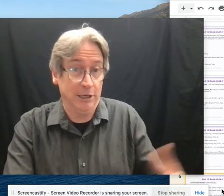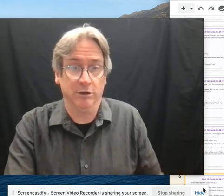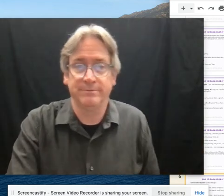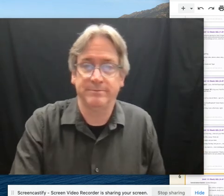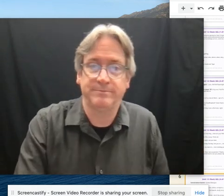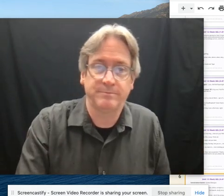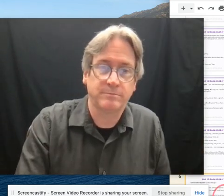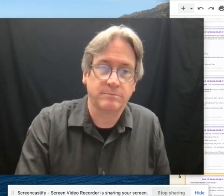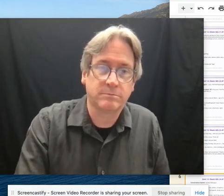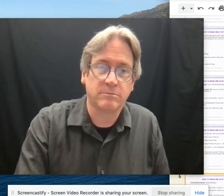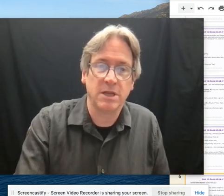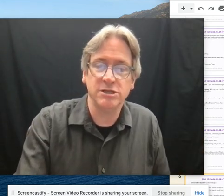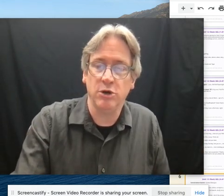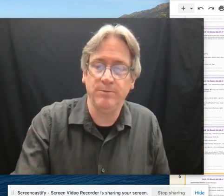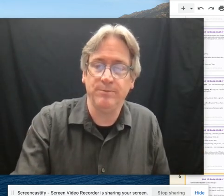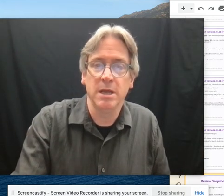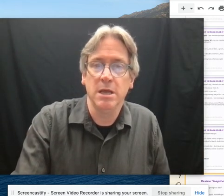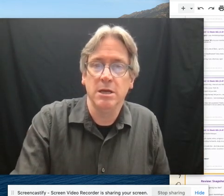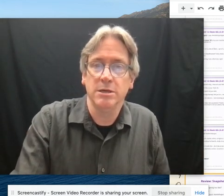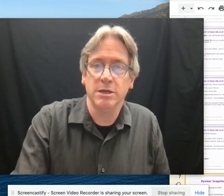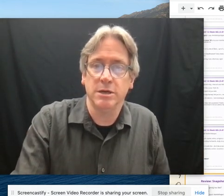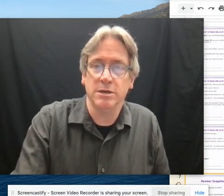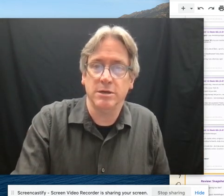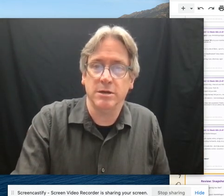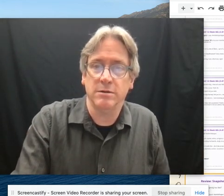in here. So,